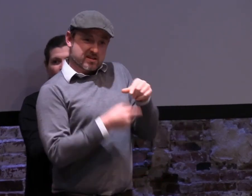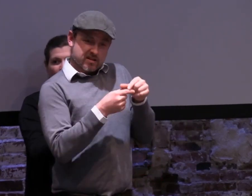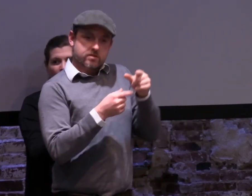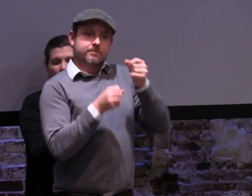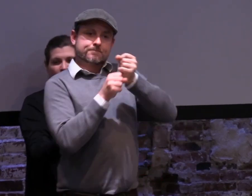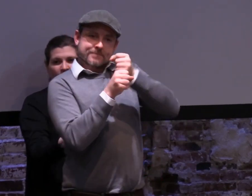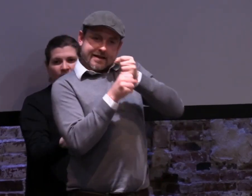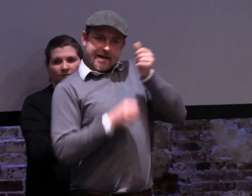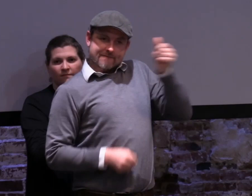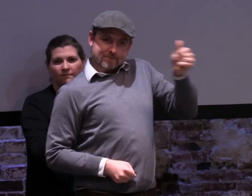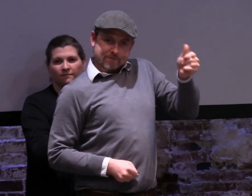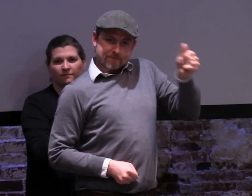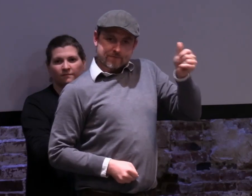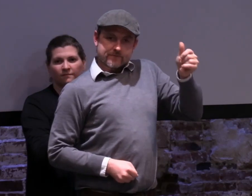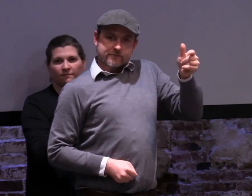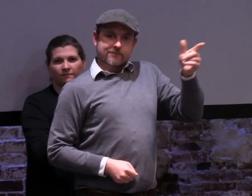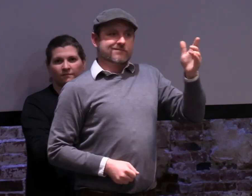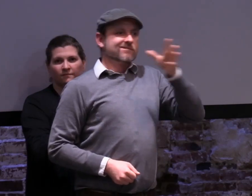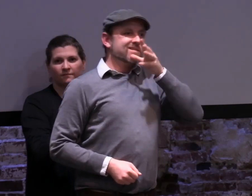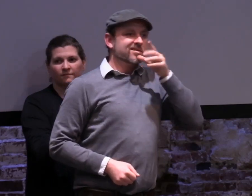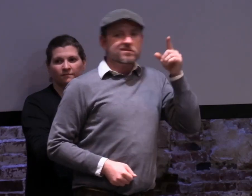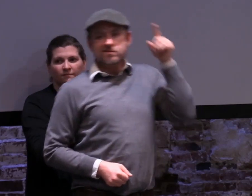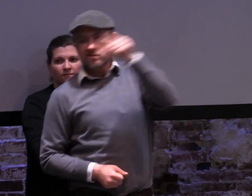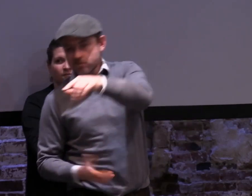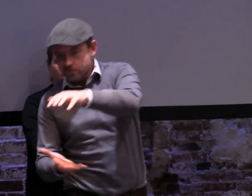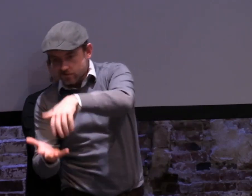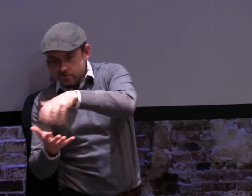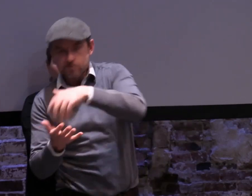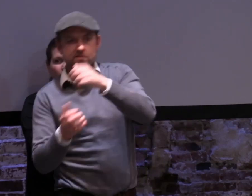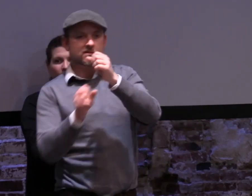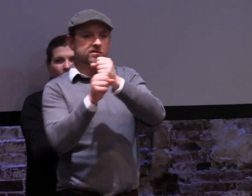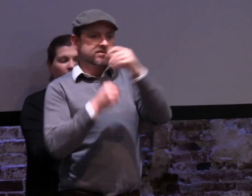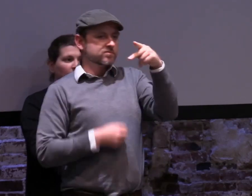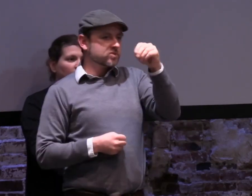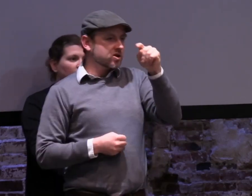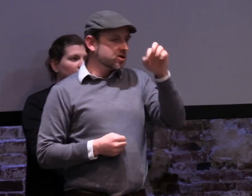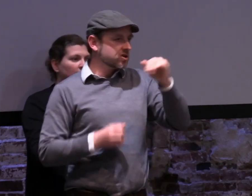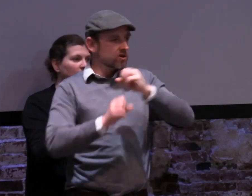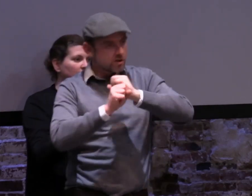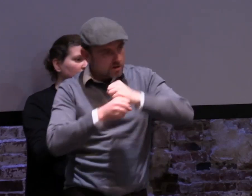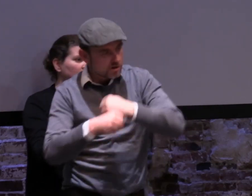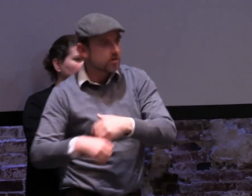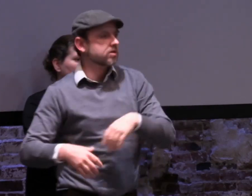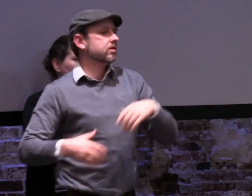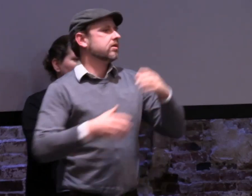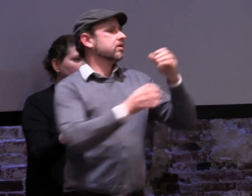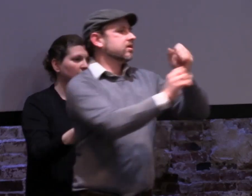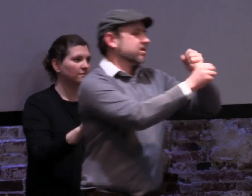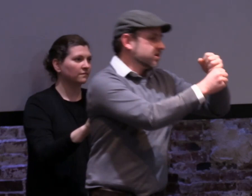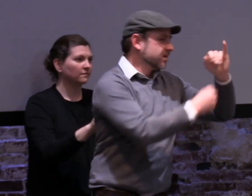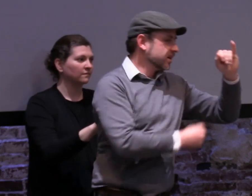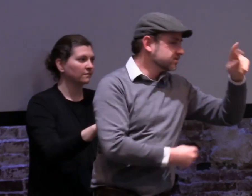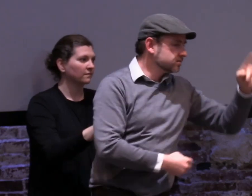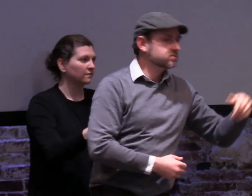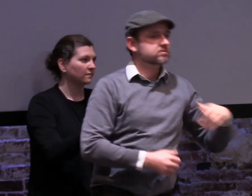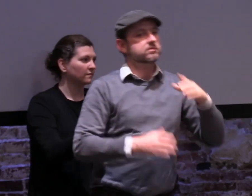that this inkwell was handmade. He would go to the farm, and he would make that inkwell from